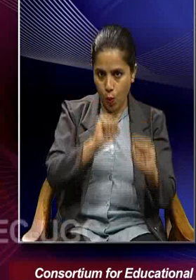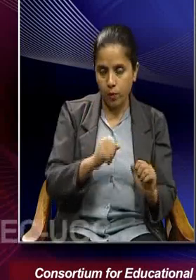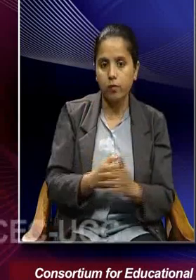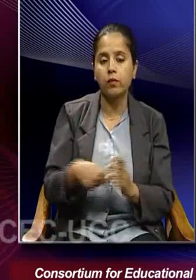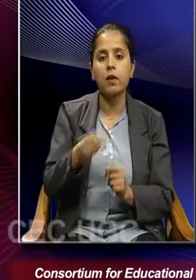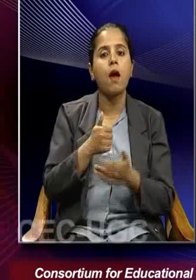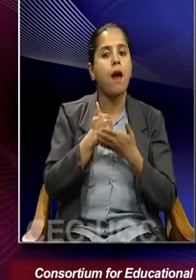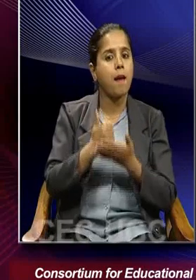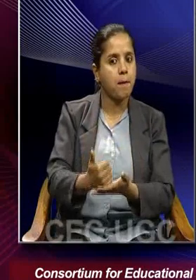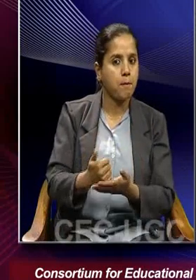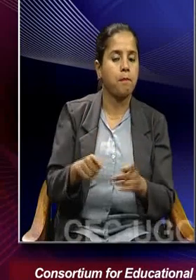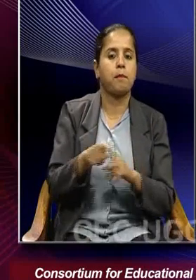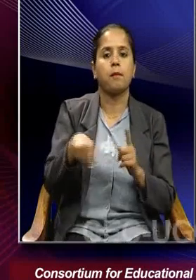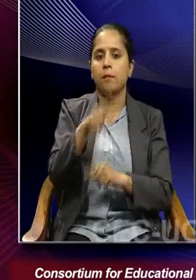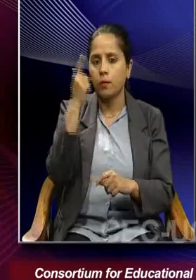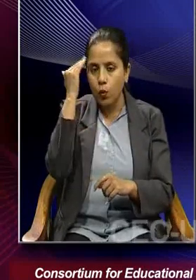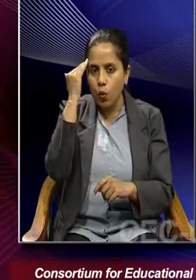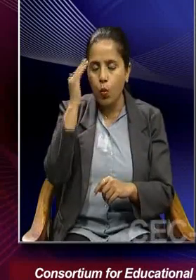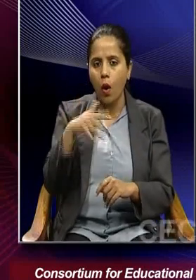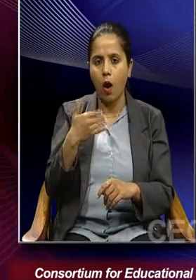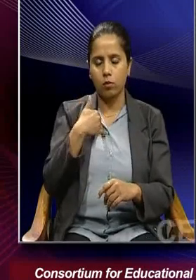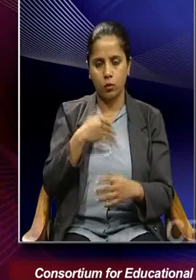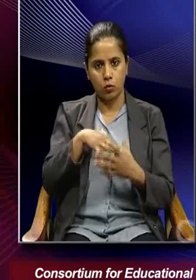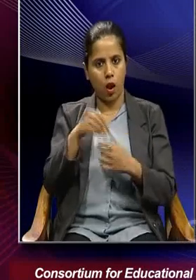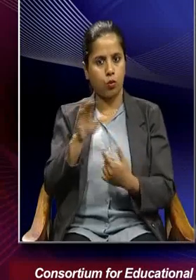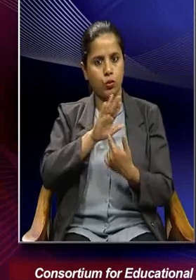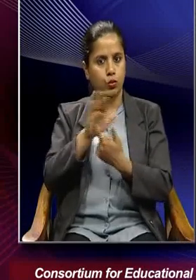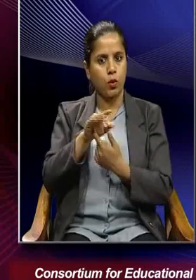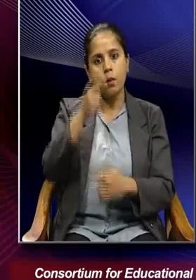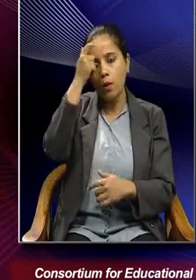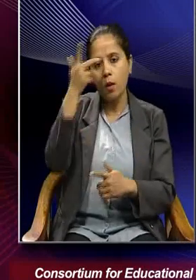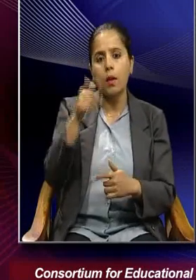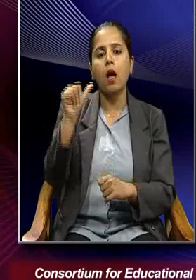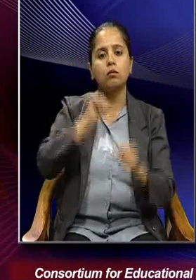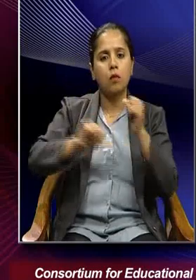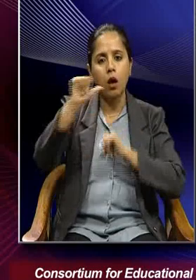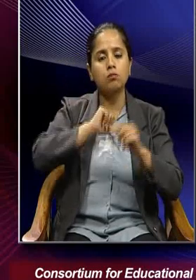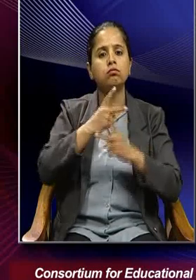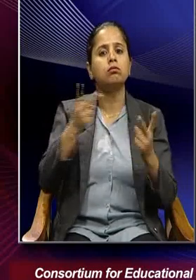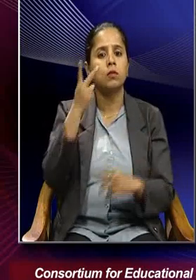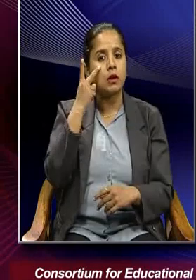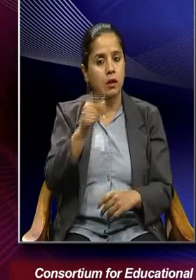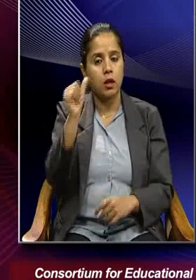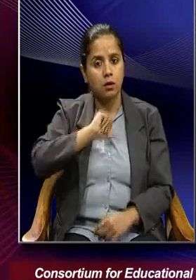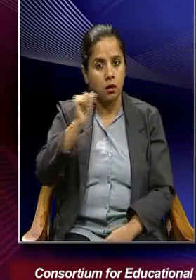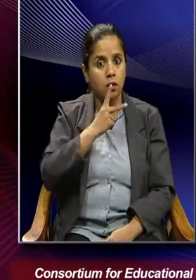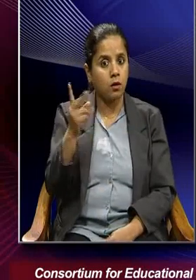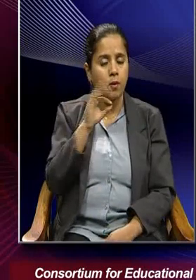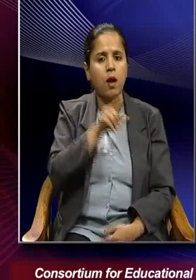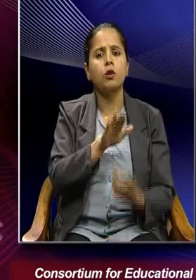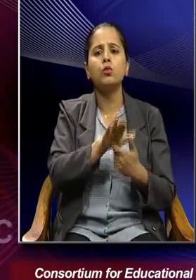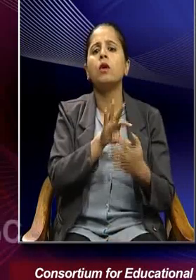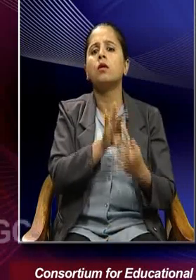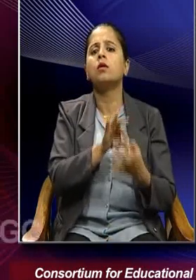in a way helping him out, that he comes out of the issue of alcoholism. And the way this kind of a relationship